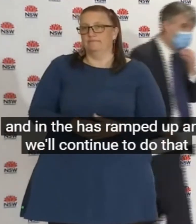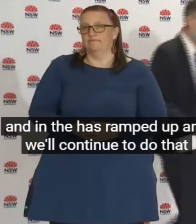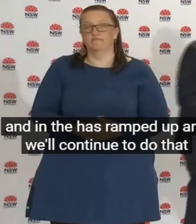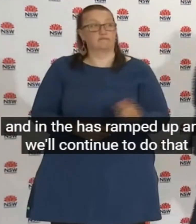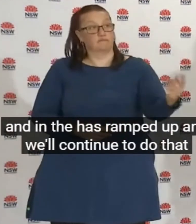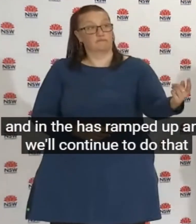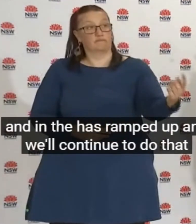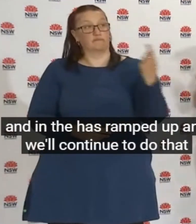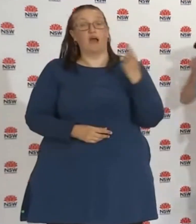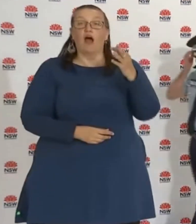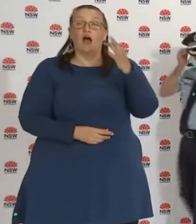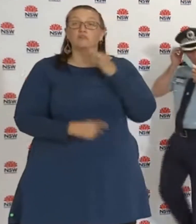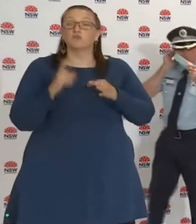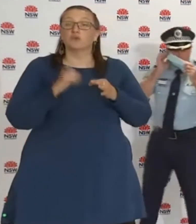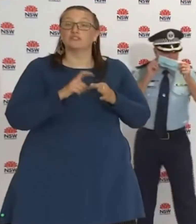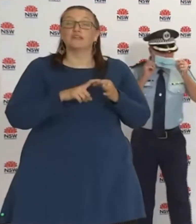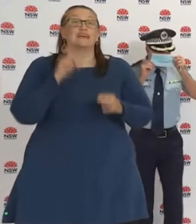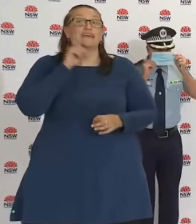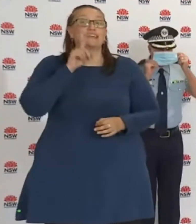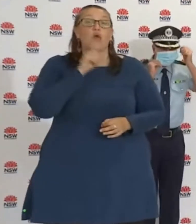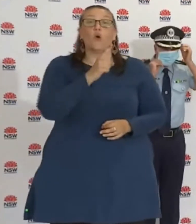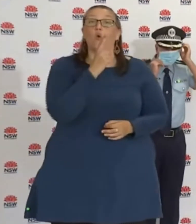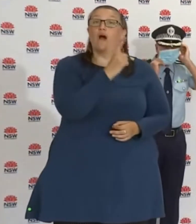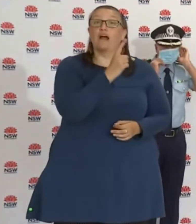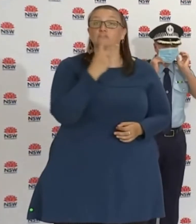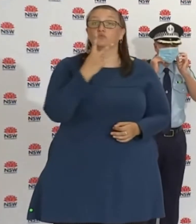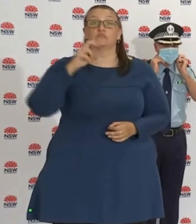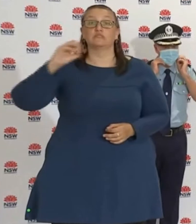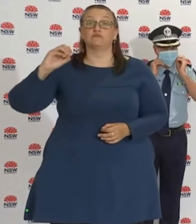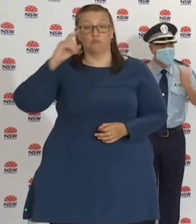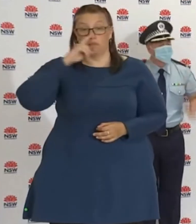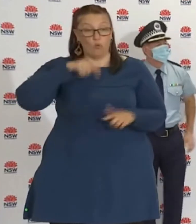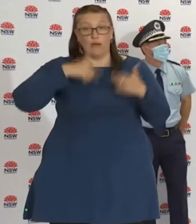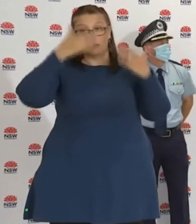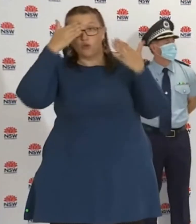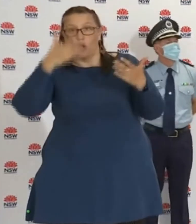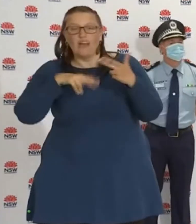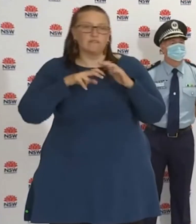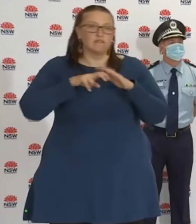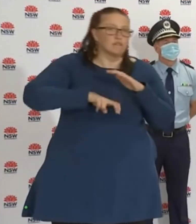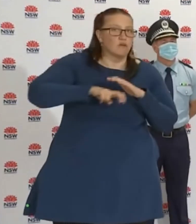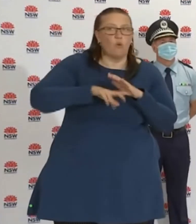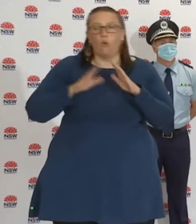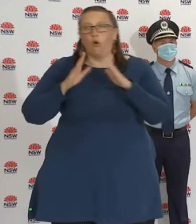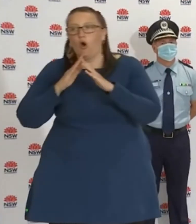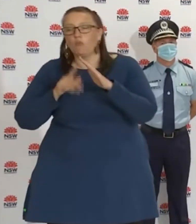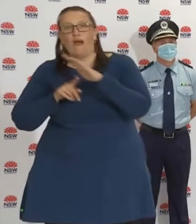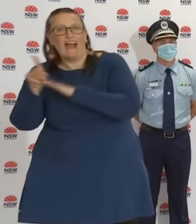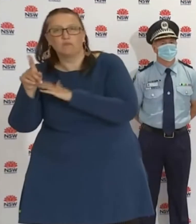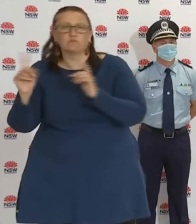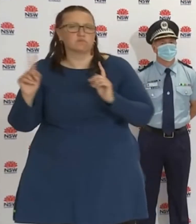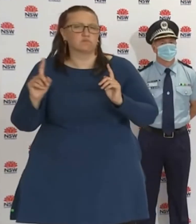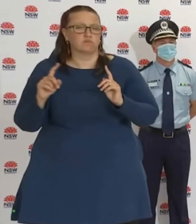cases where the isolation status was still under investigation. So these are the numbers reported from yesterday. Have you worked out whether